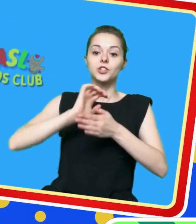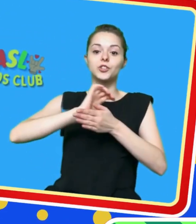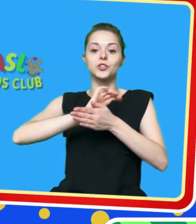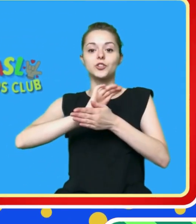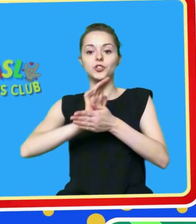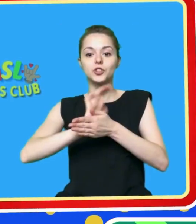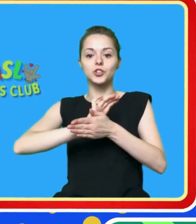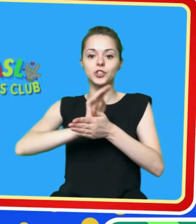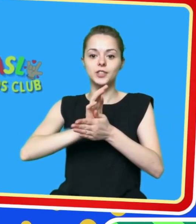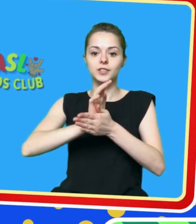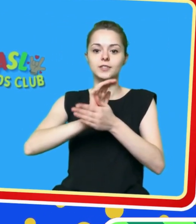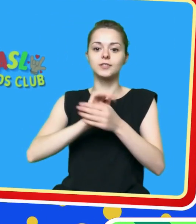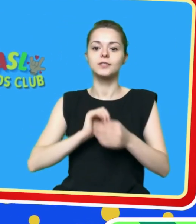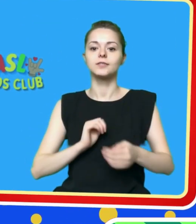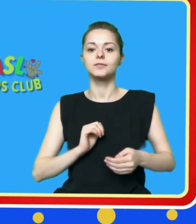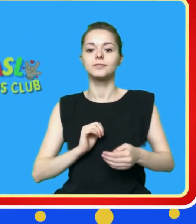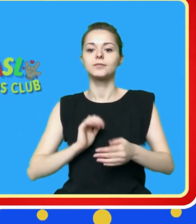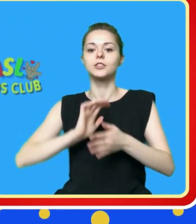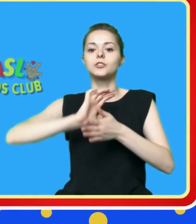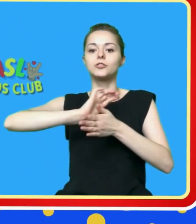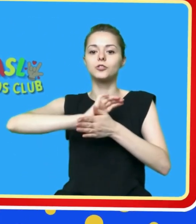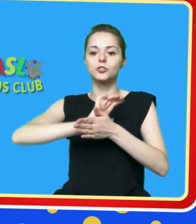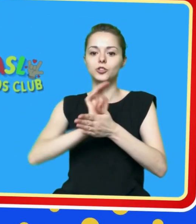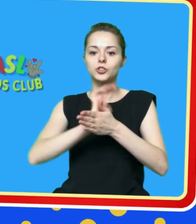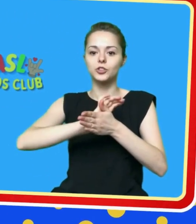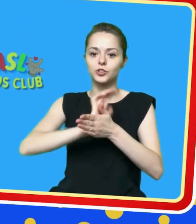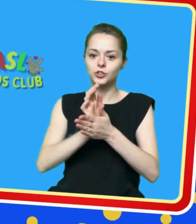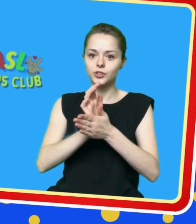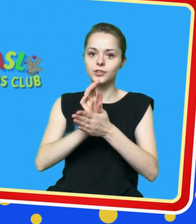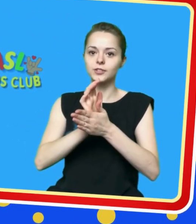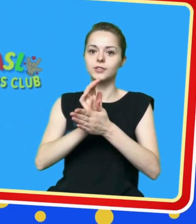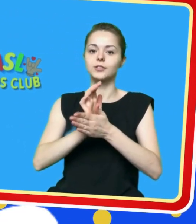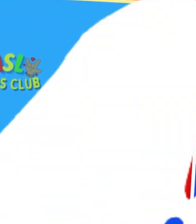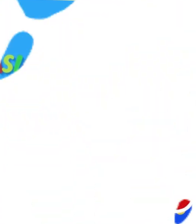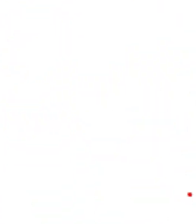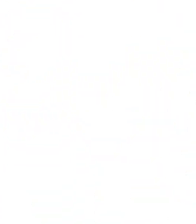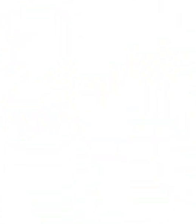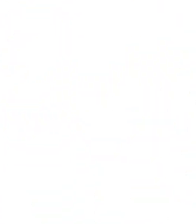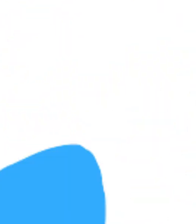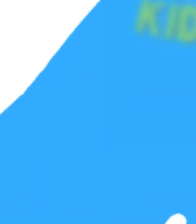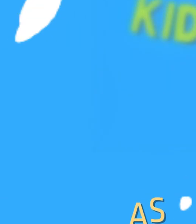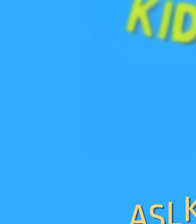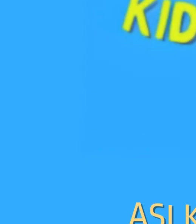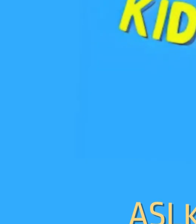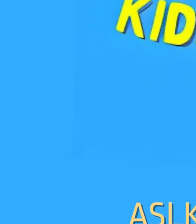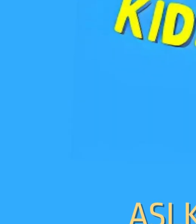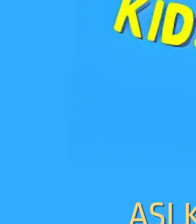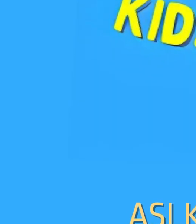Correct. It's cheese.